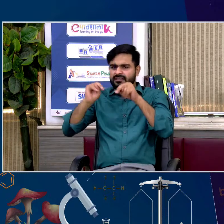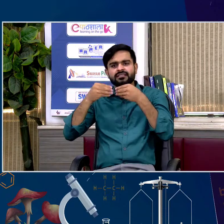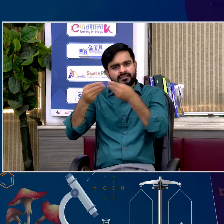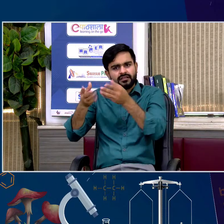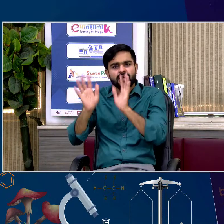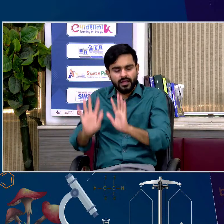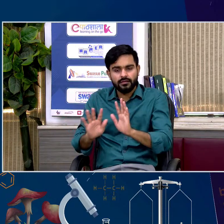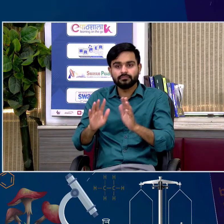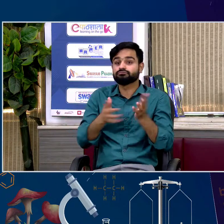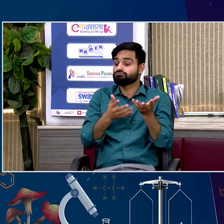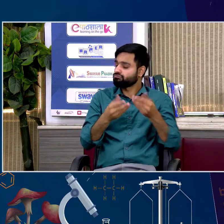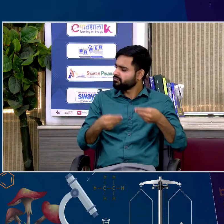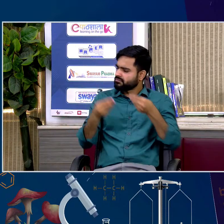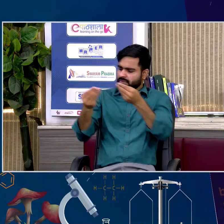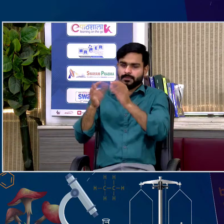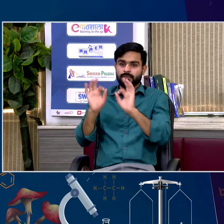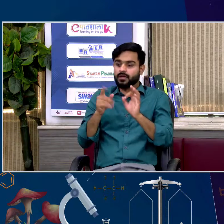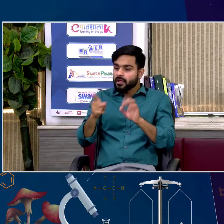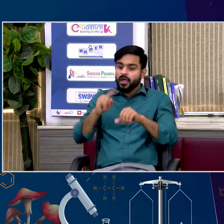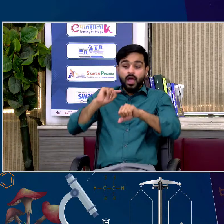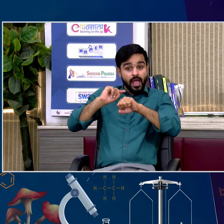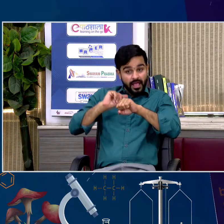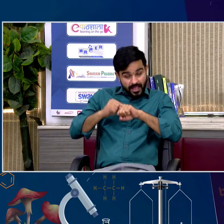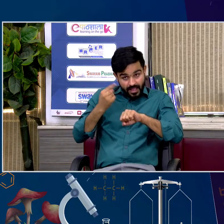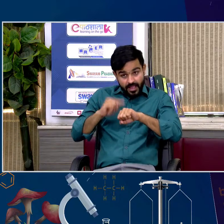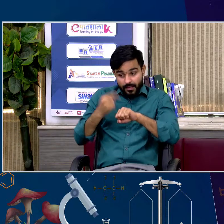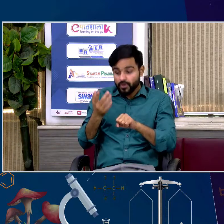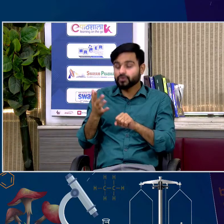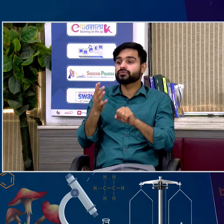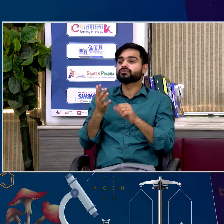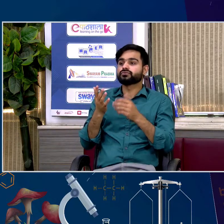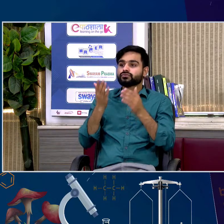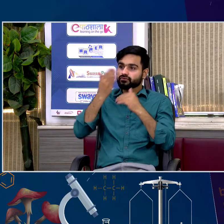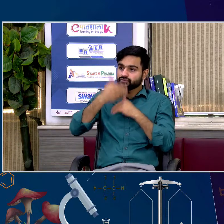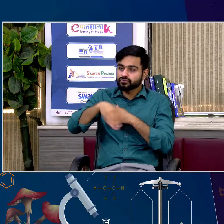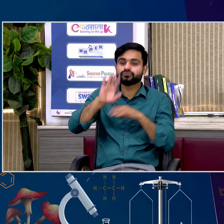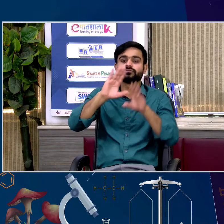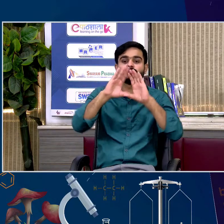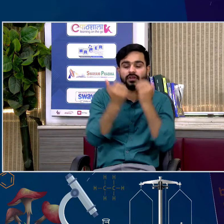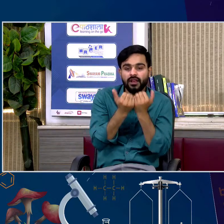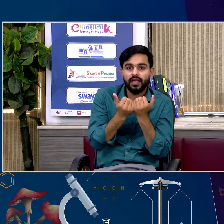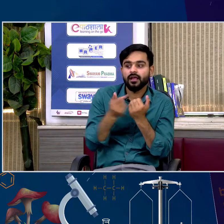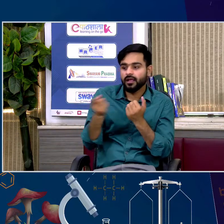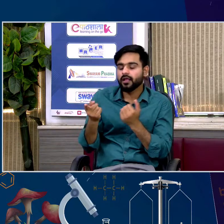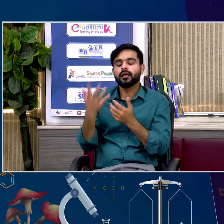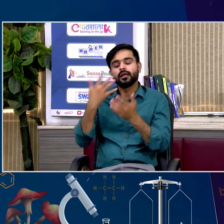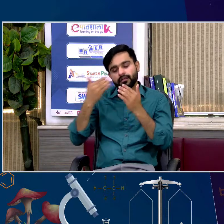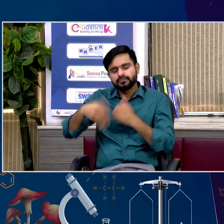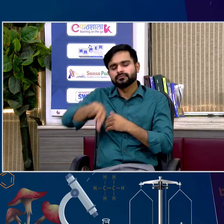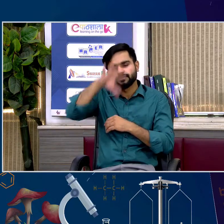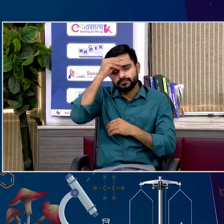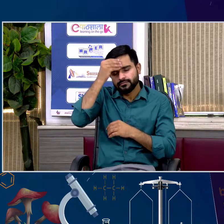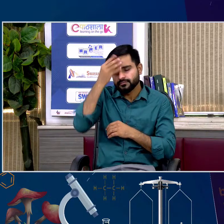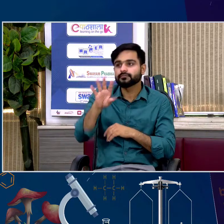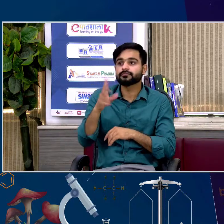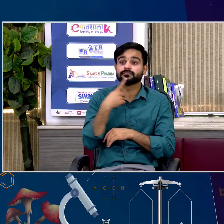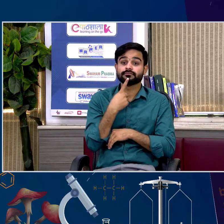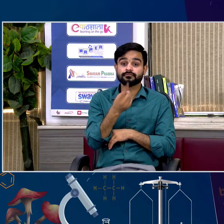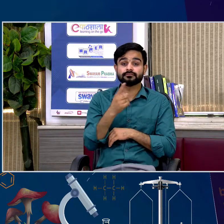would want to provide them that. Give them opportunities to go to a classroom, let them learn. And like I